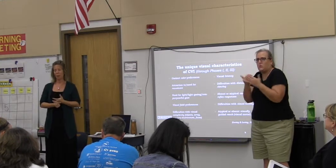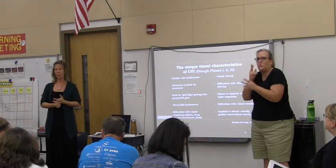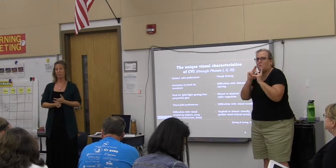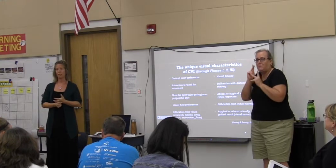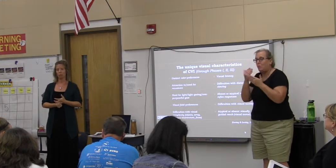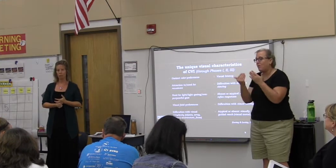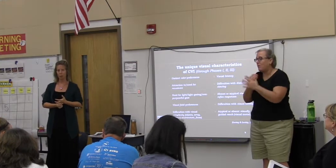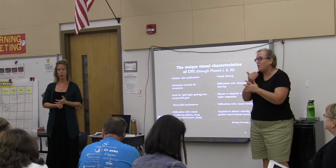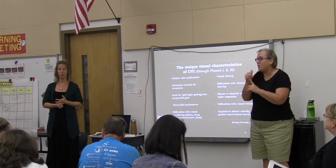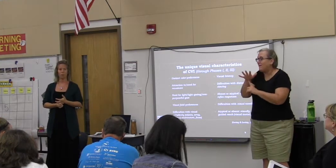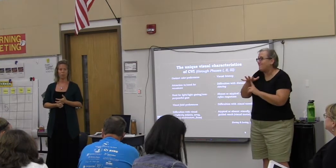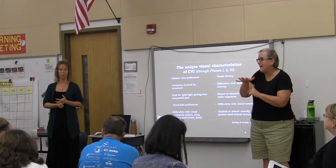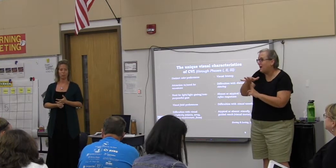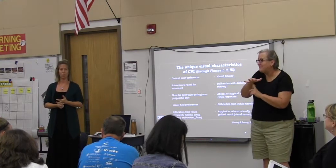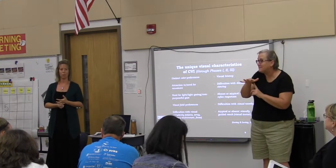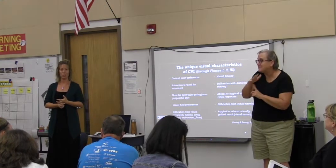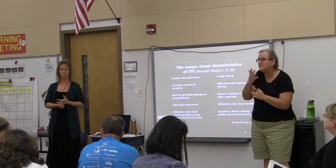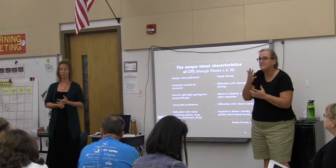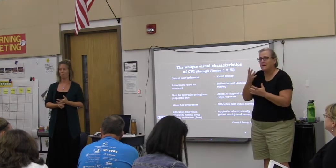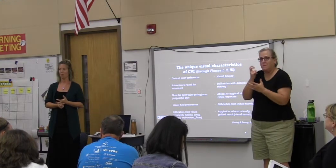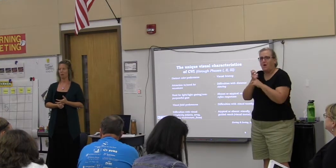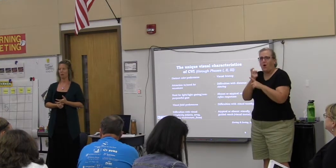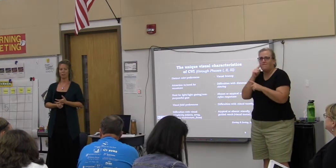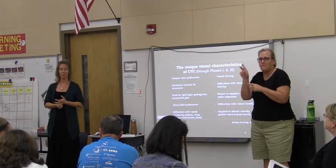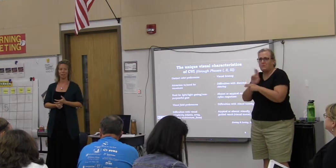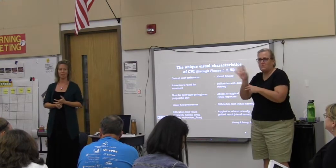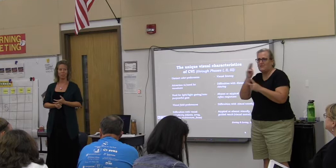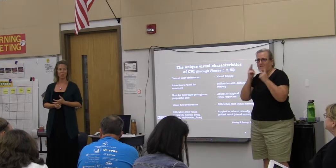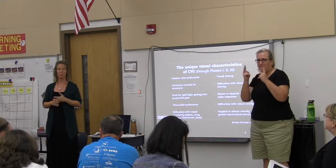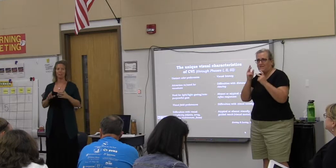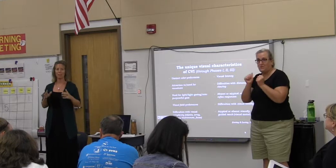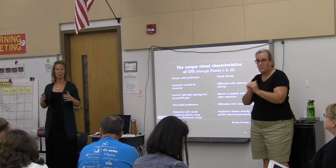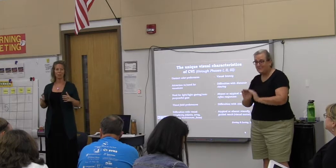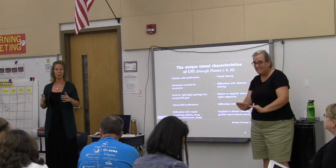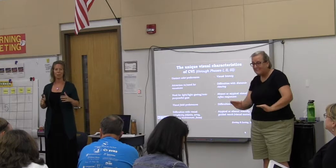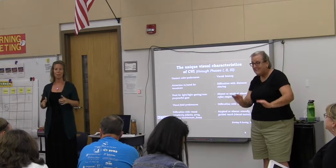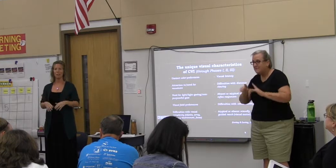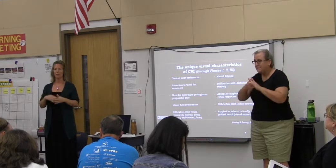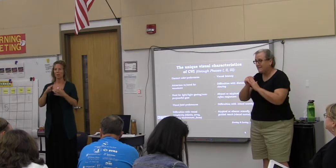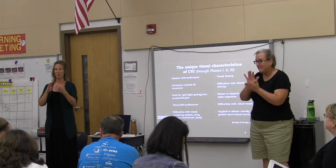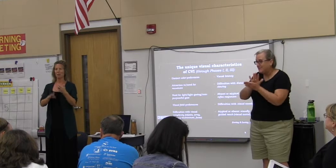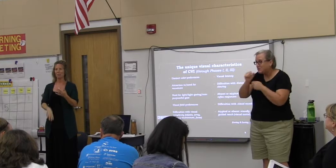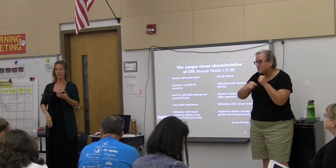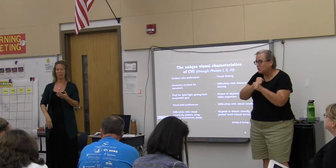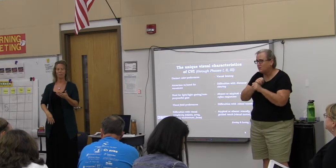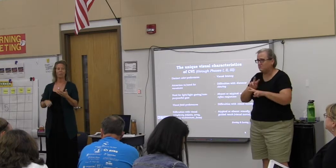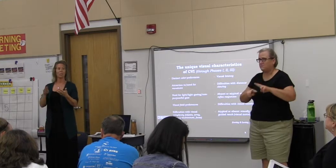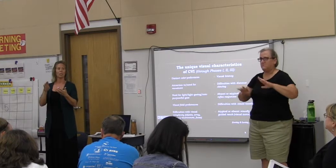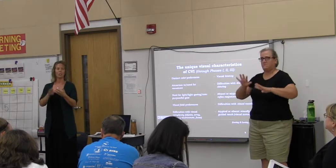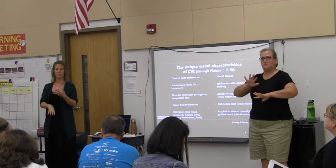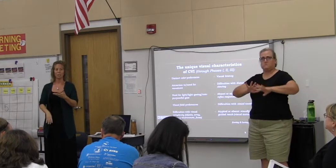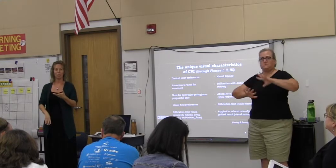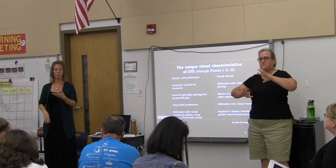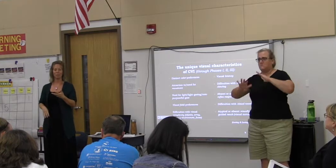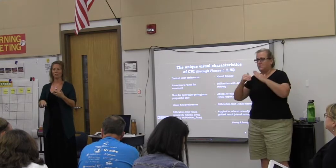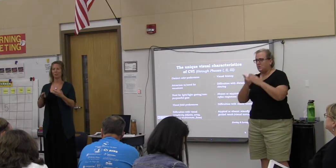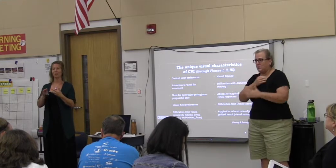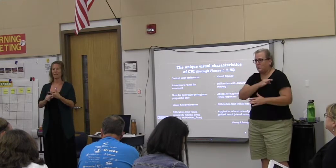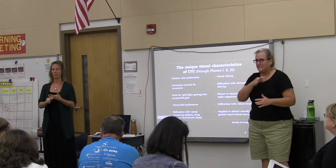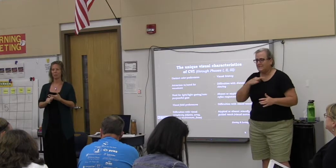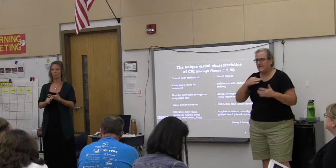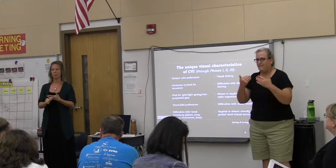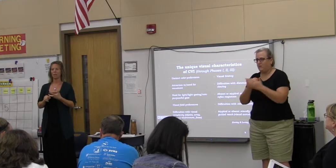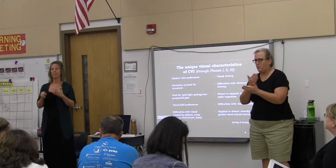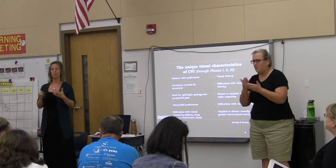new environments can be really hard for them to use their vision. So with our little ones, beginning of the school year, new staff, new materials,